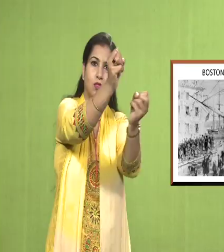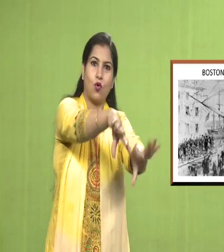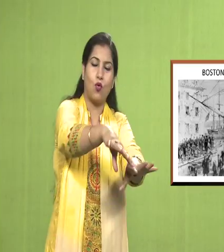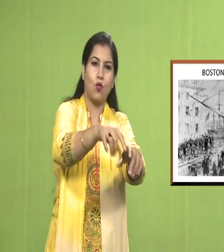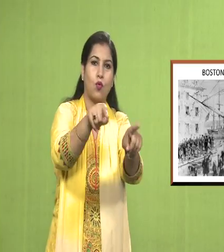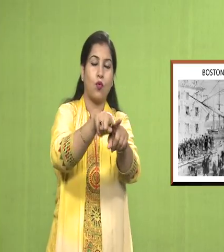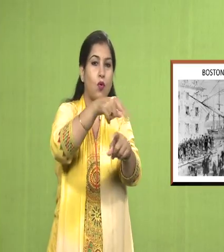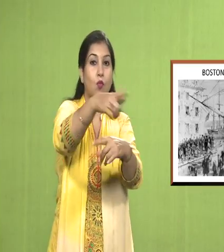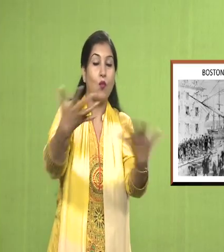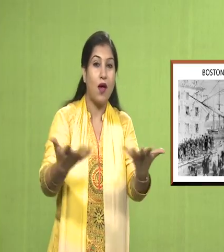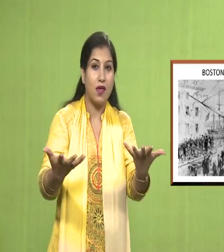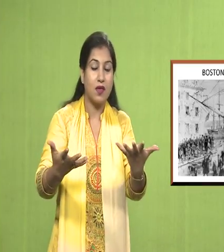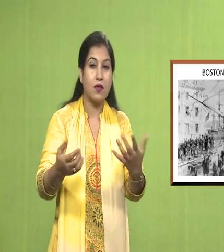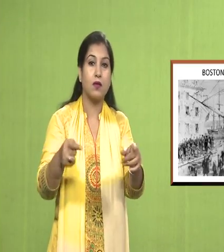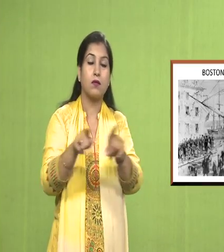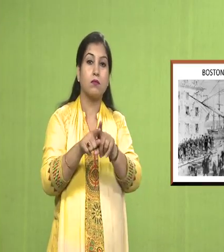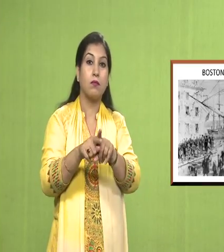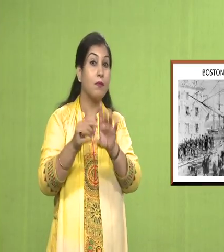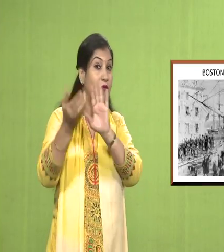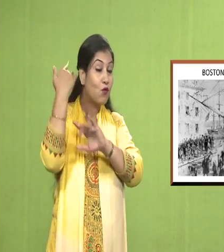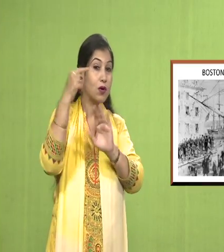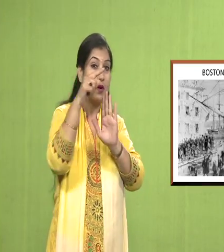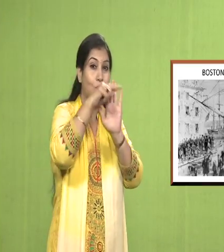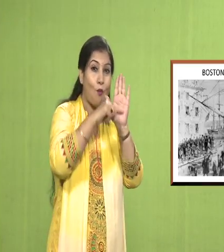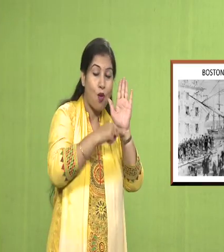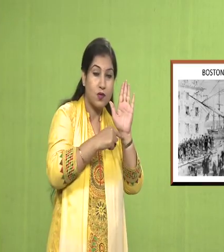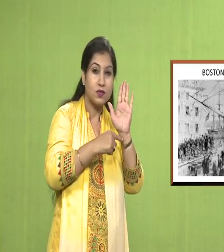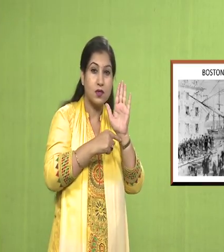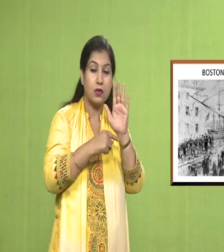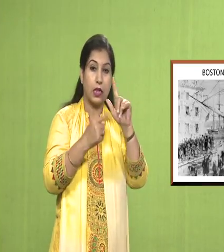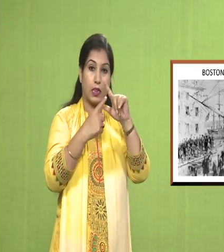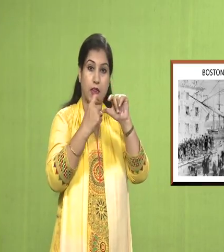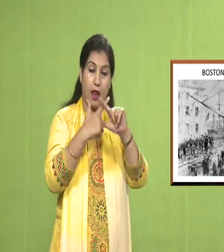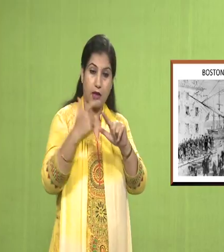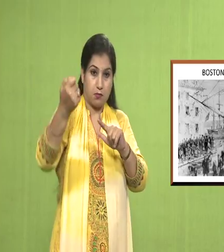wrong economic policy of British in America.